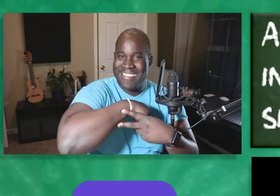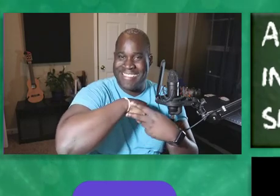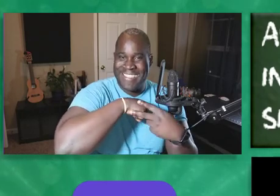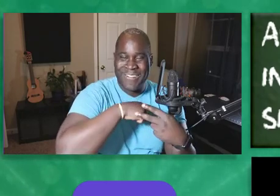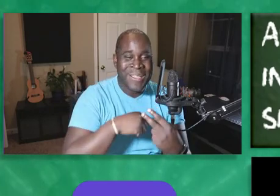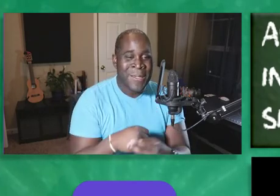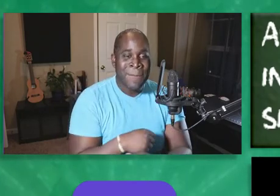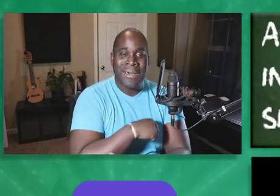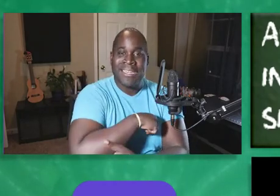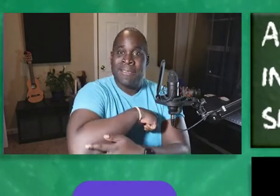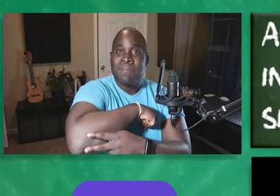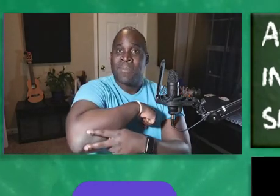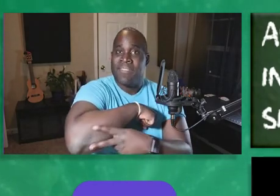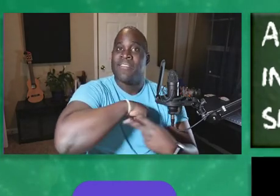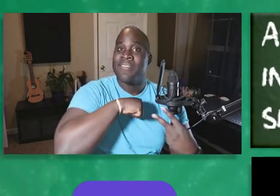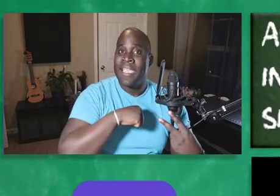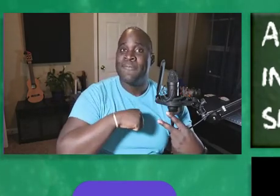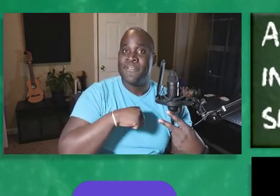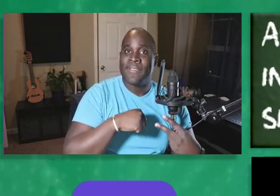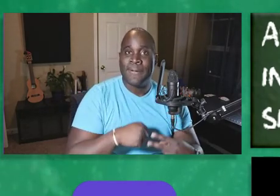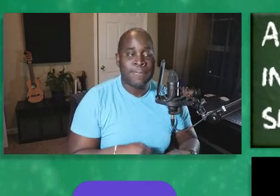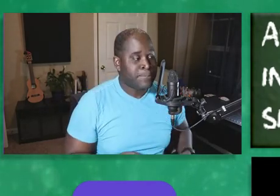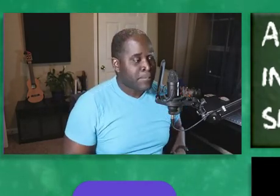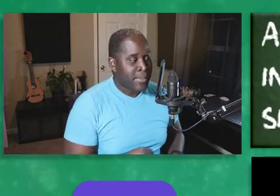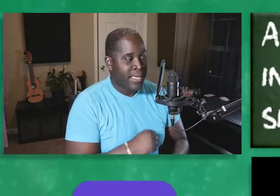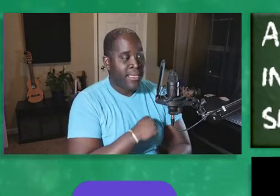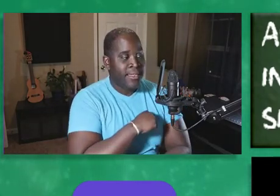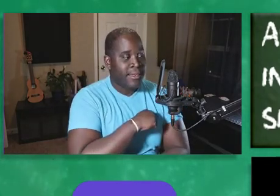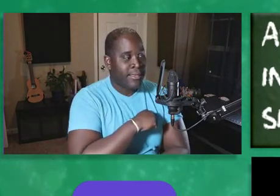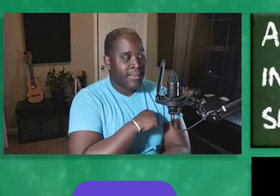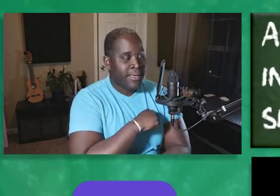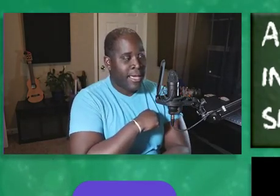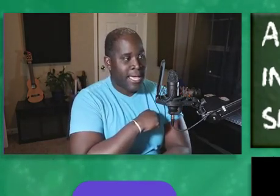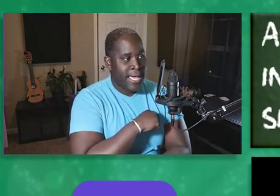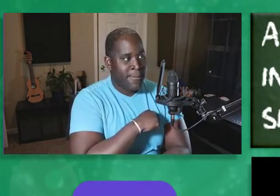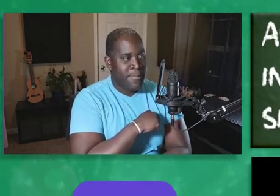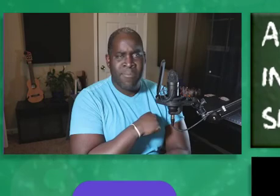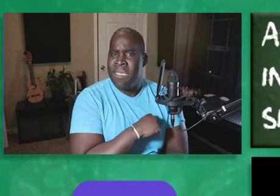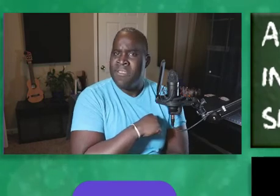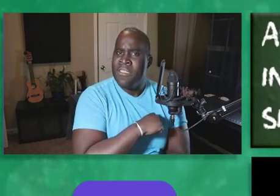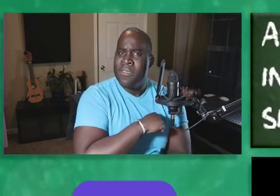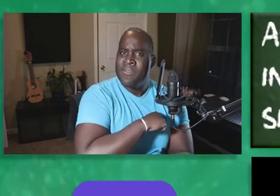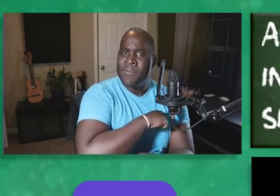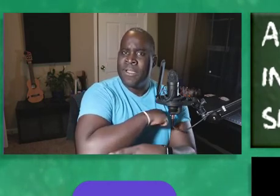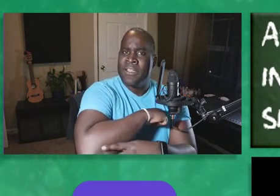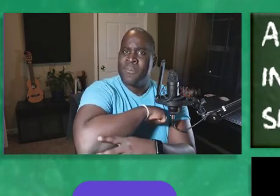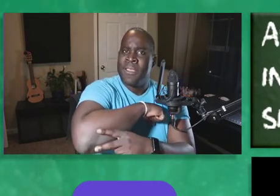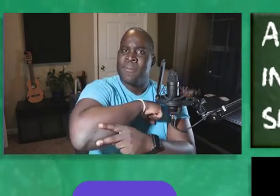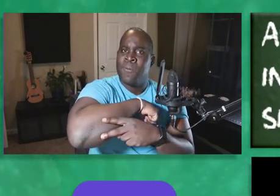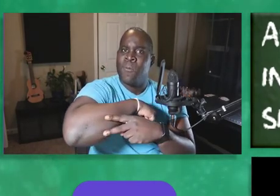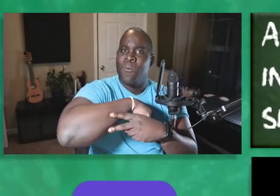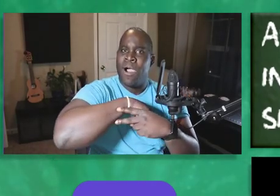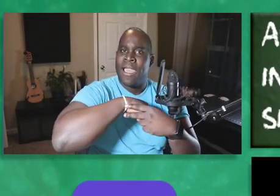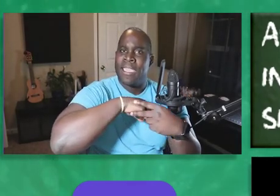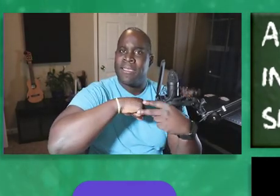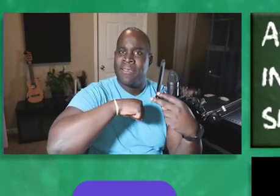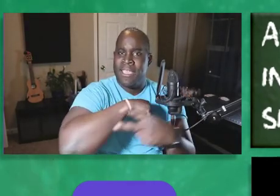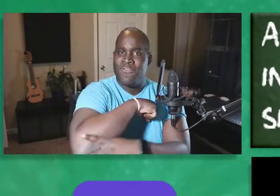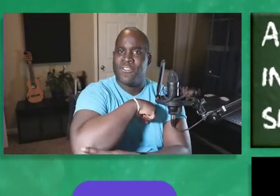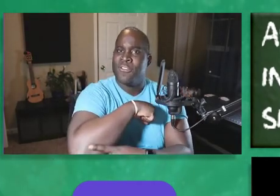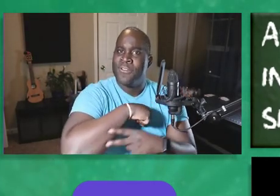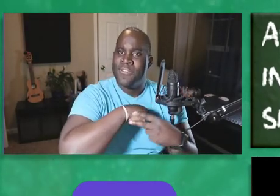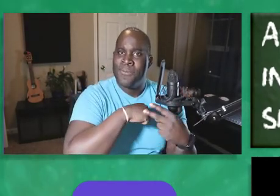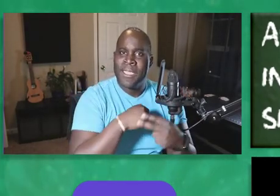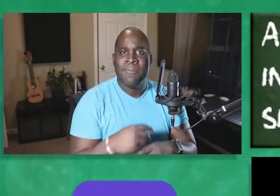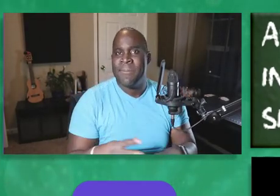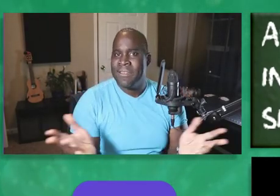I don't know why this is steel, but it's the sign for steel. And maybe someone can explain why it